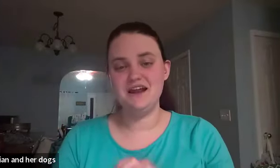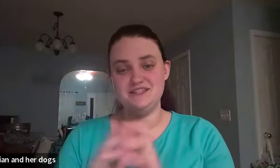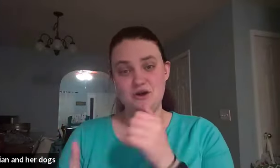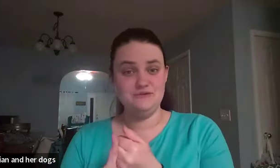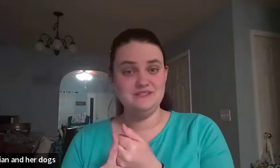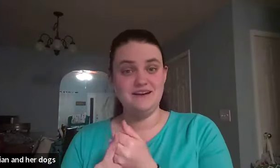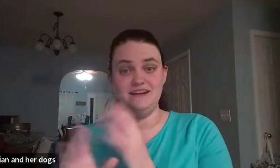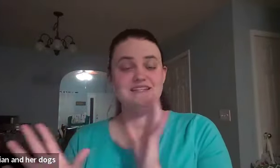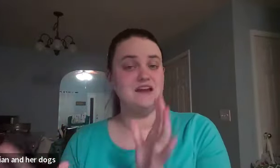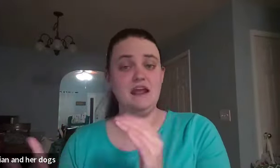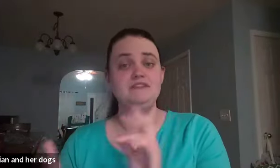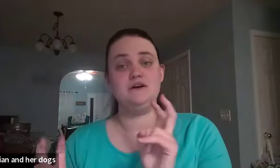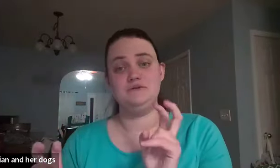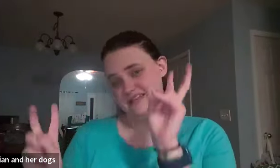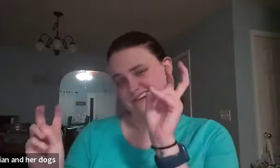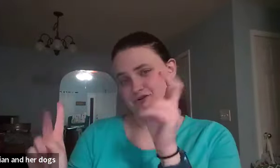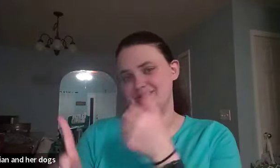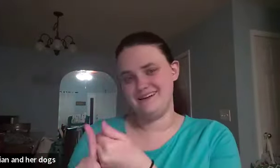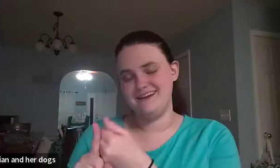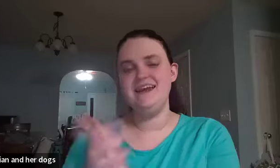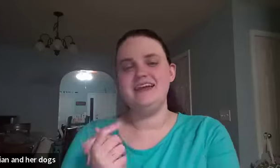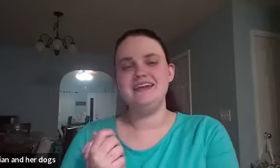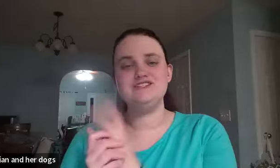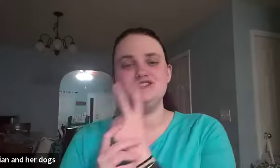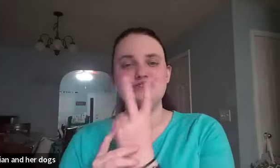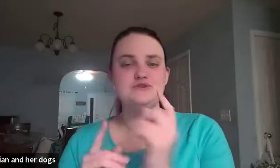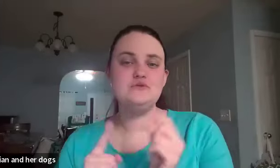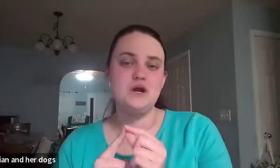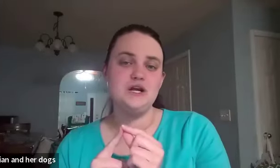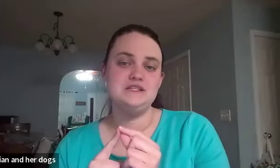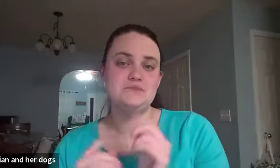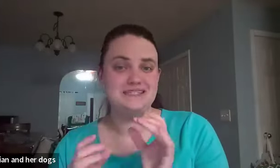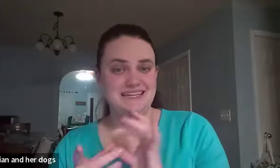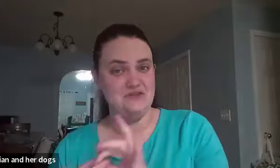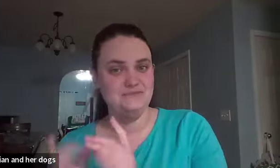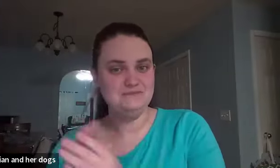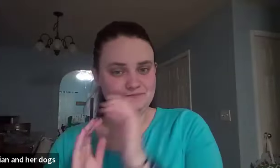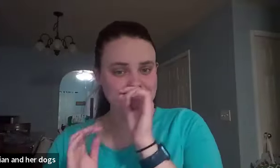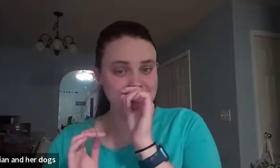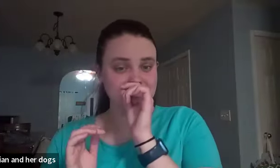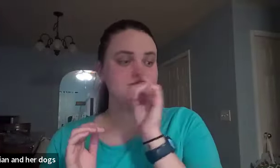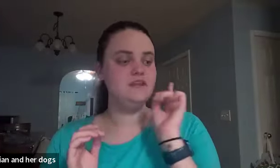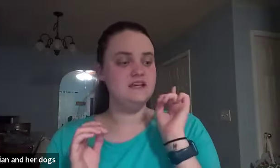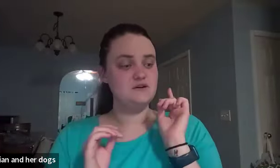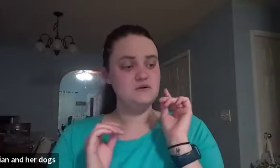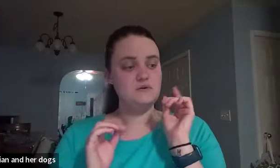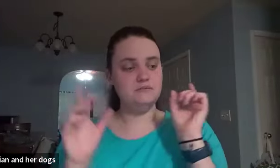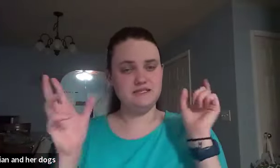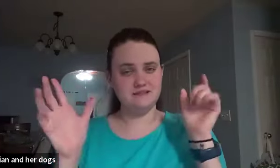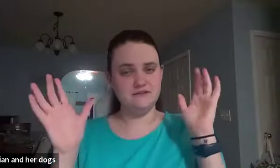not its own sign. It does not have its own technical sign. It is two words put together. And so basically